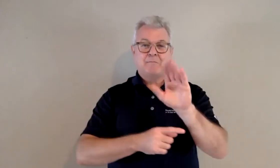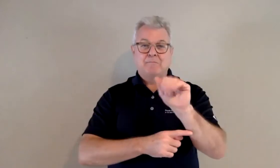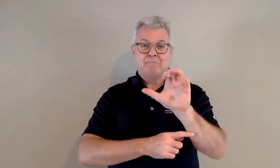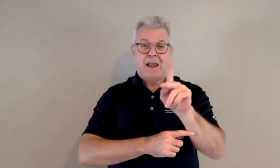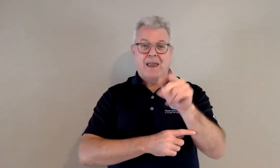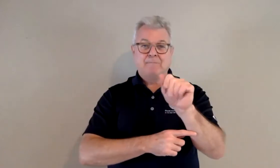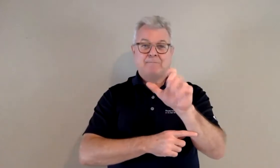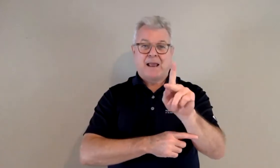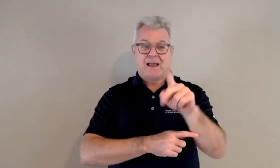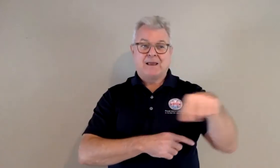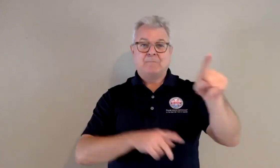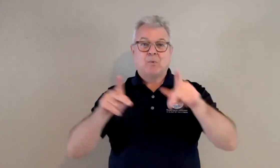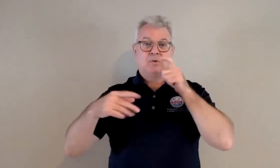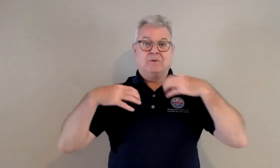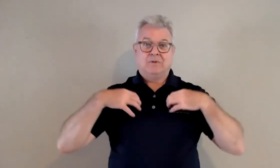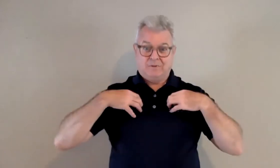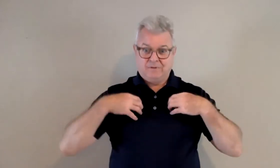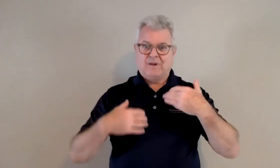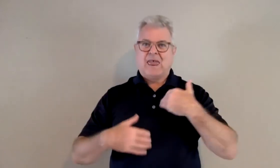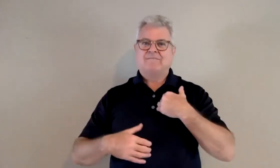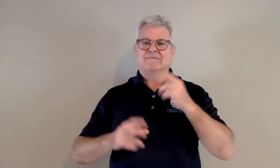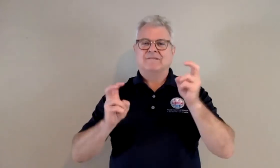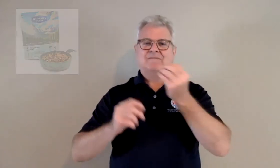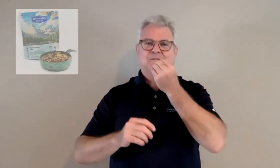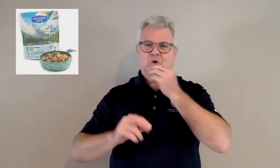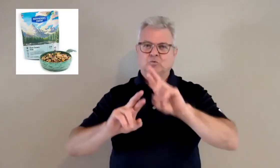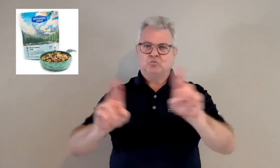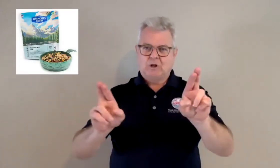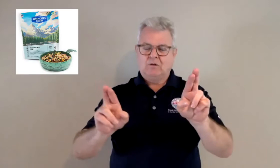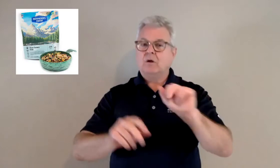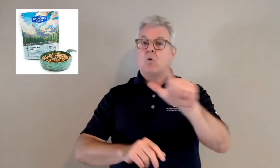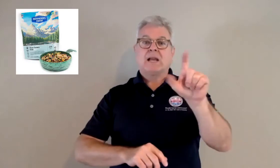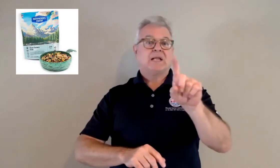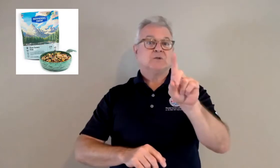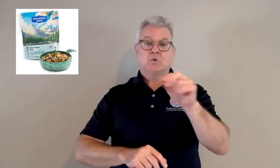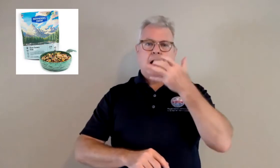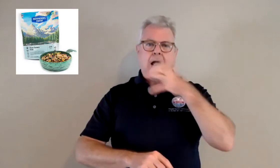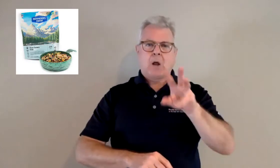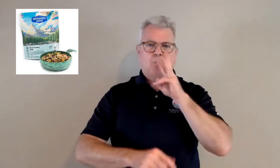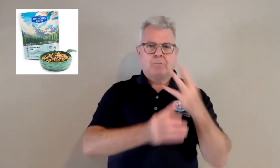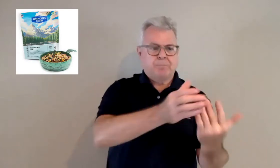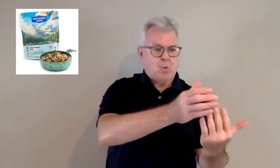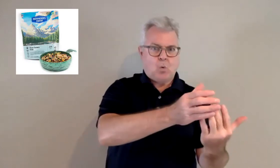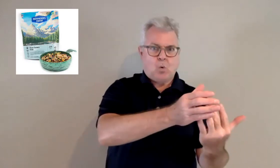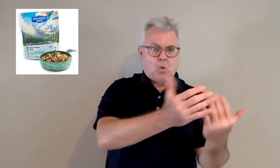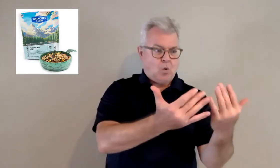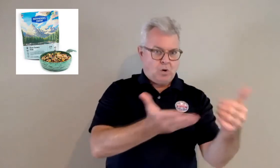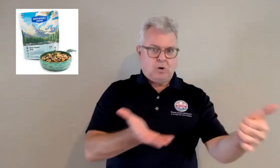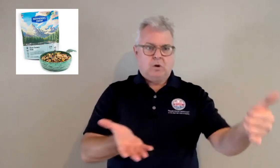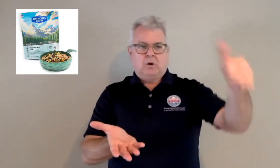could purchase backpacking type of food that you could use, that you might